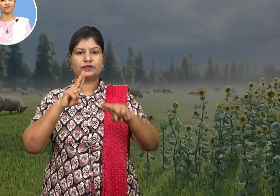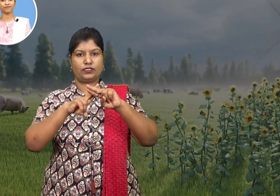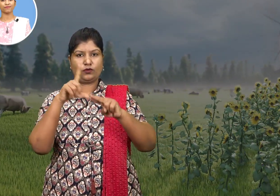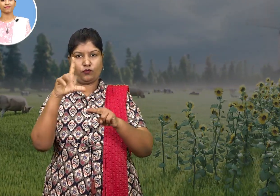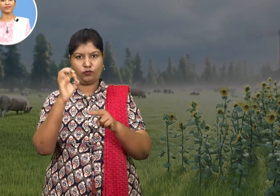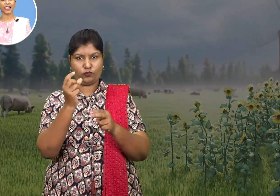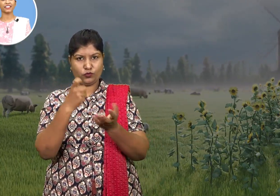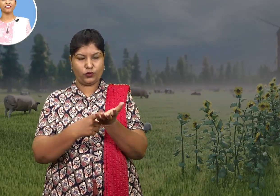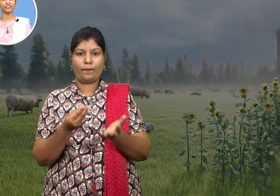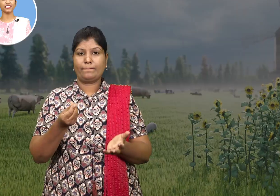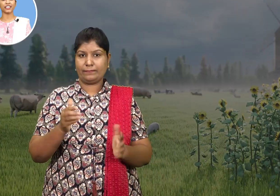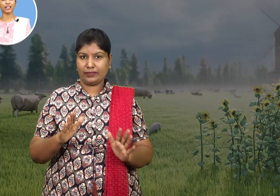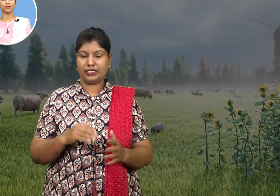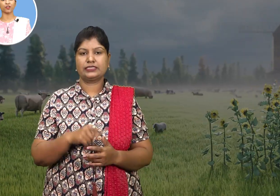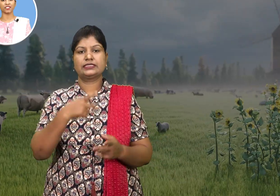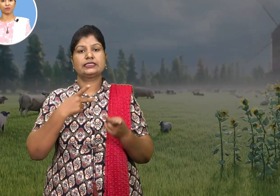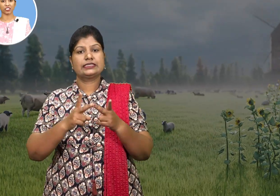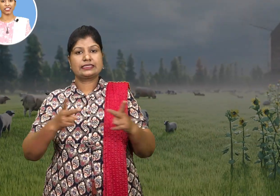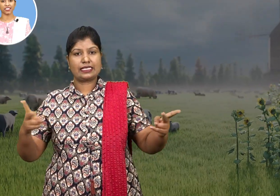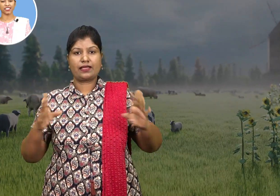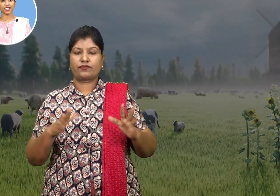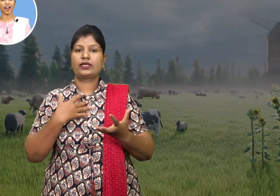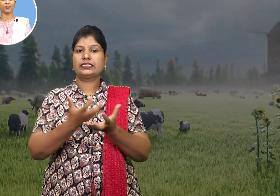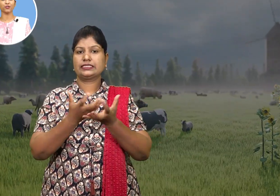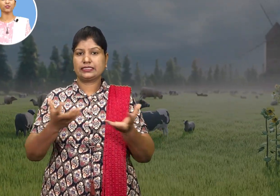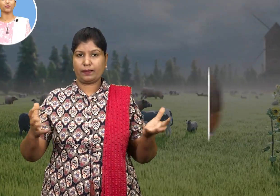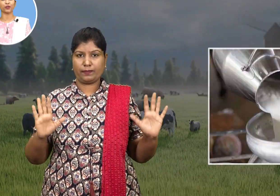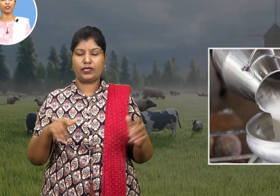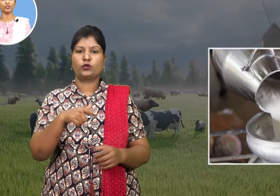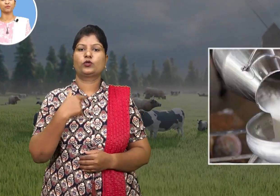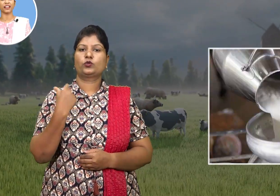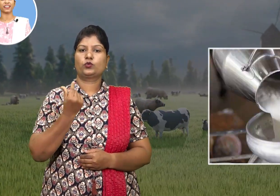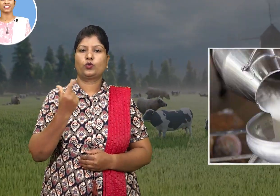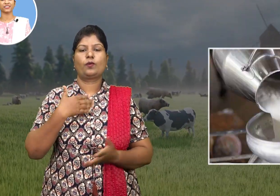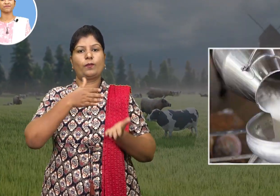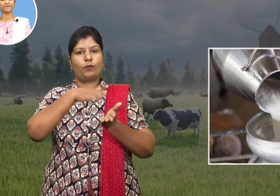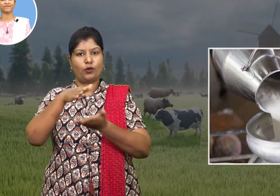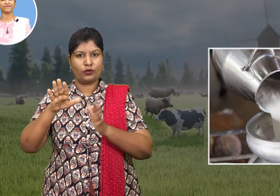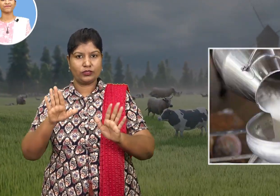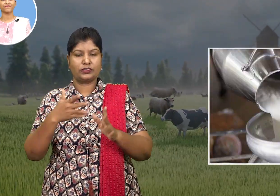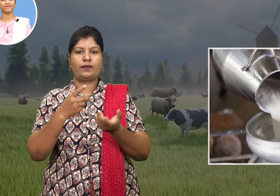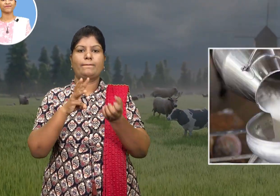flour, and different types of substances are used to produce milk.